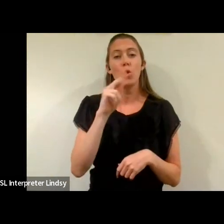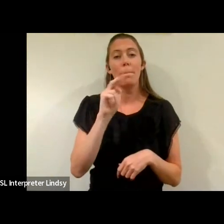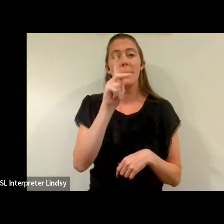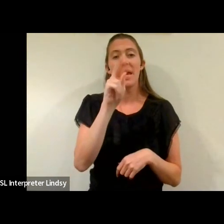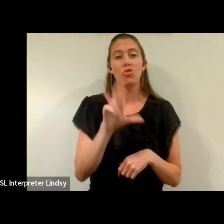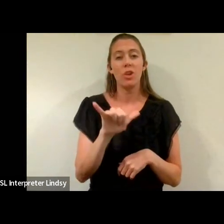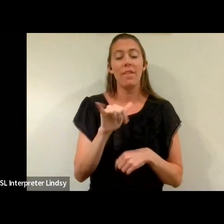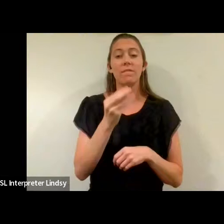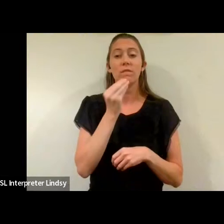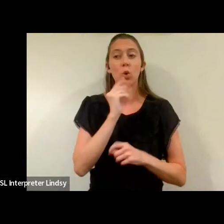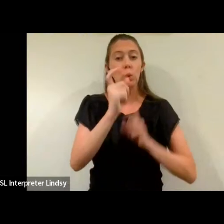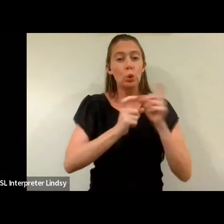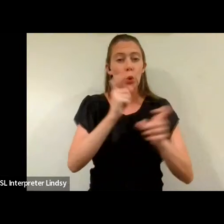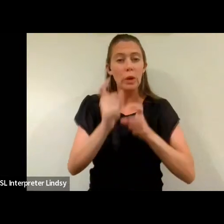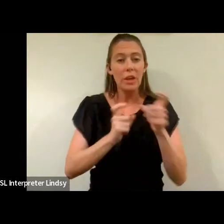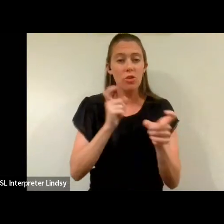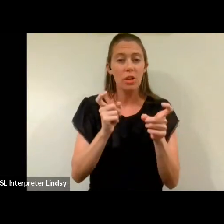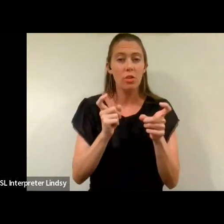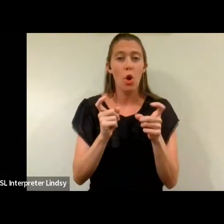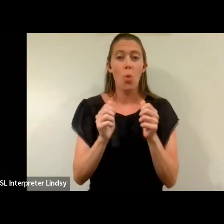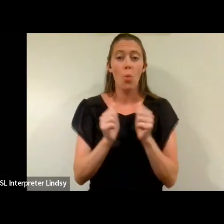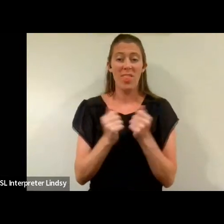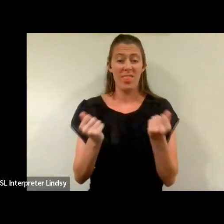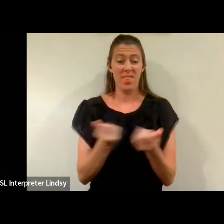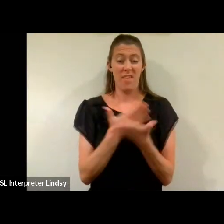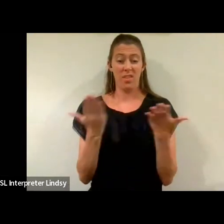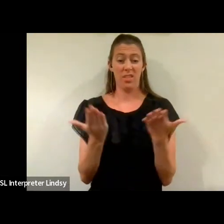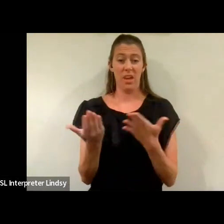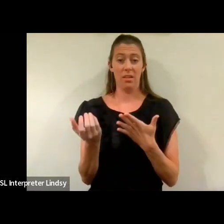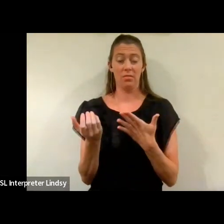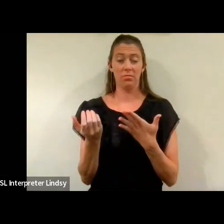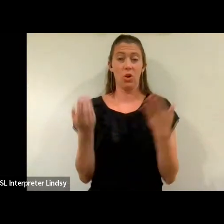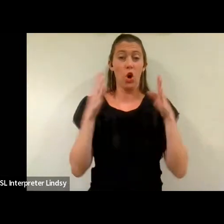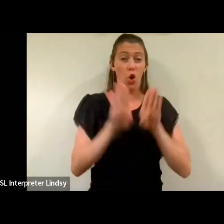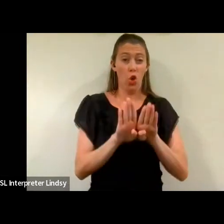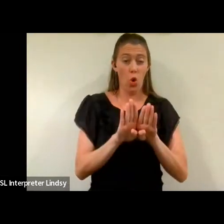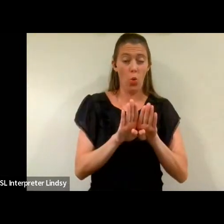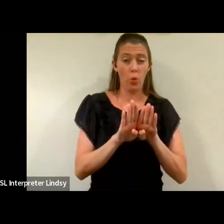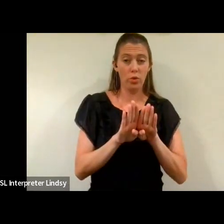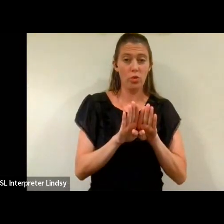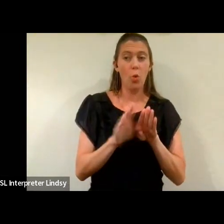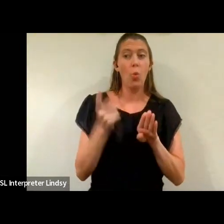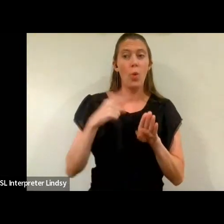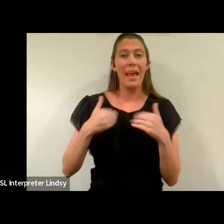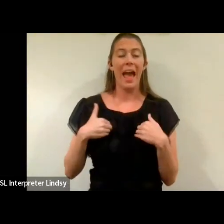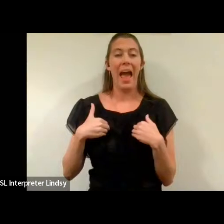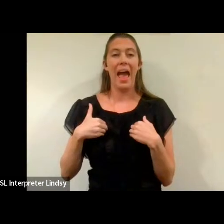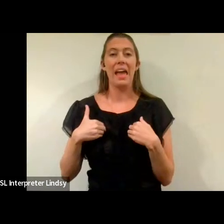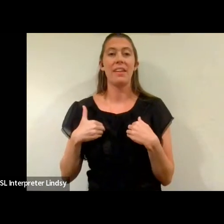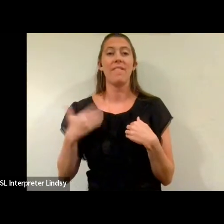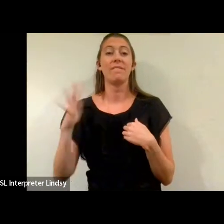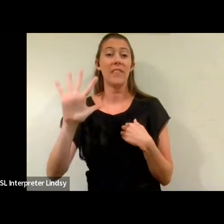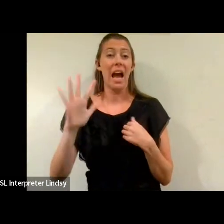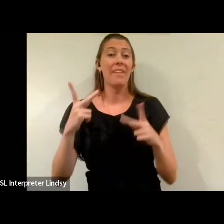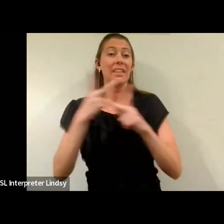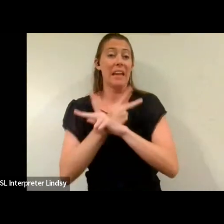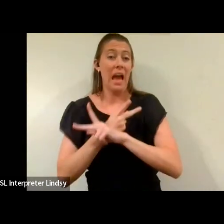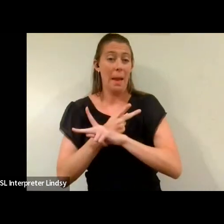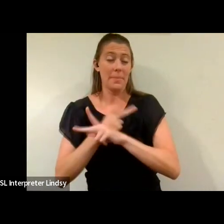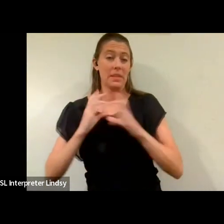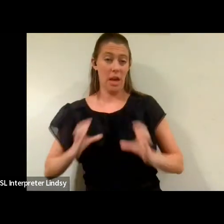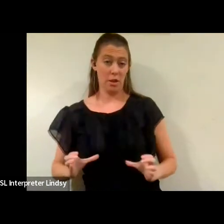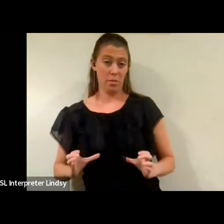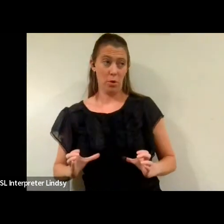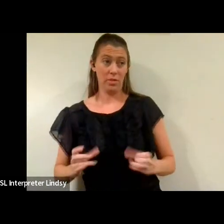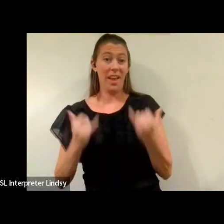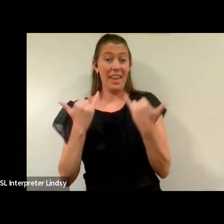everything, we had 5 times more customers than we'd ever seen at our food pantry. And we are now exceeding those numbers. So,